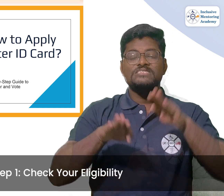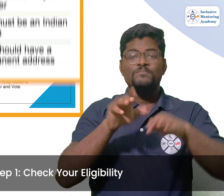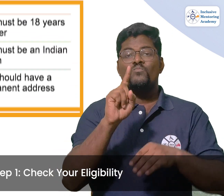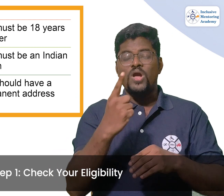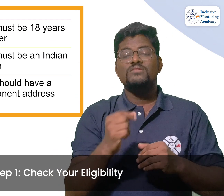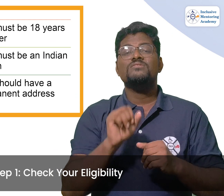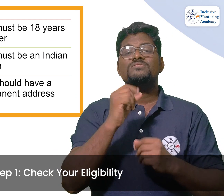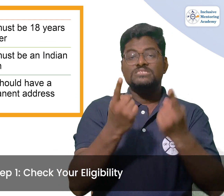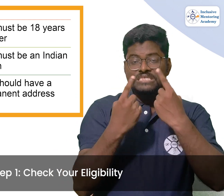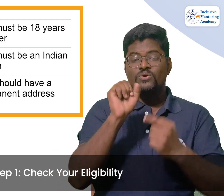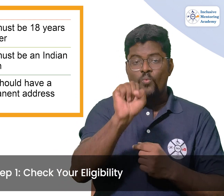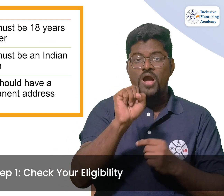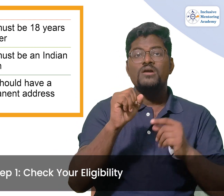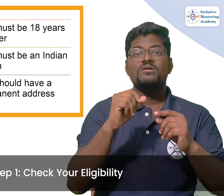Step 1. Check your eligibility.